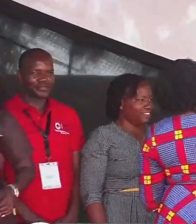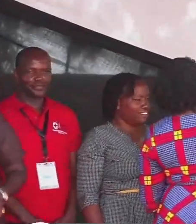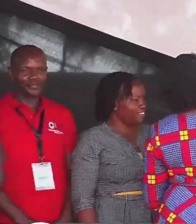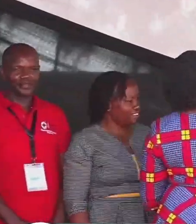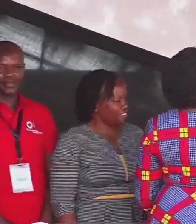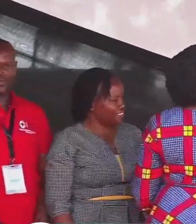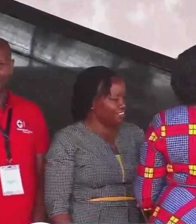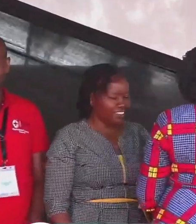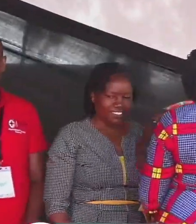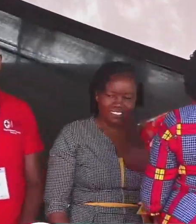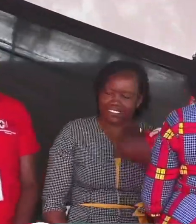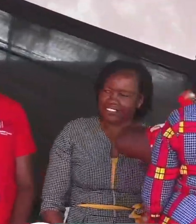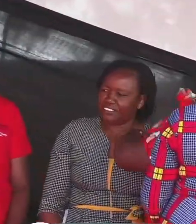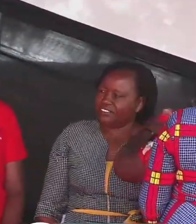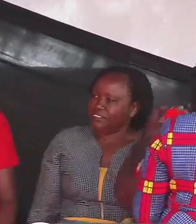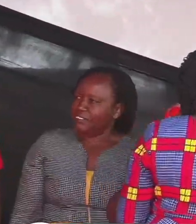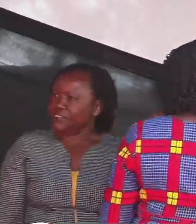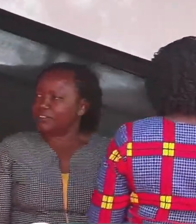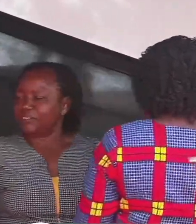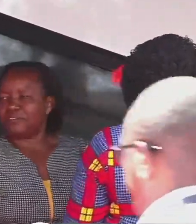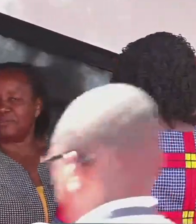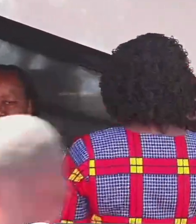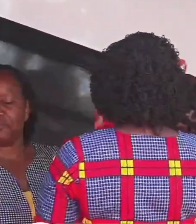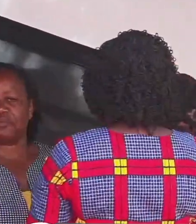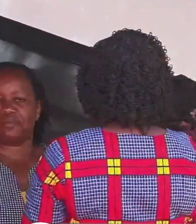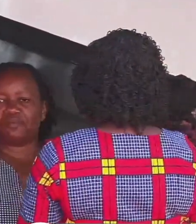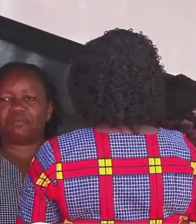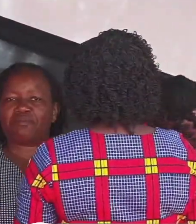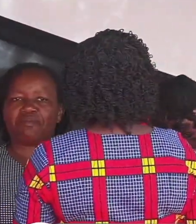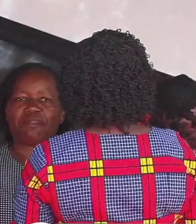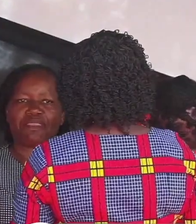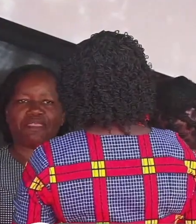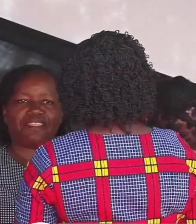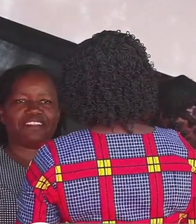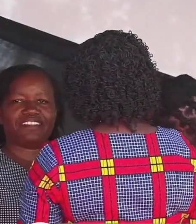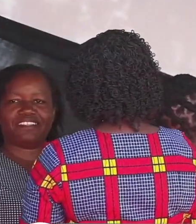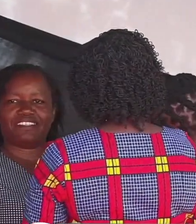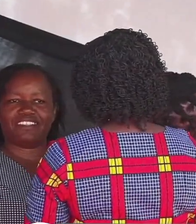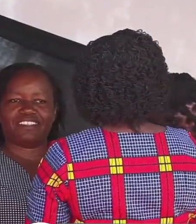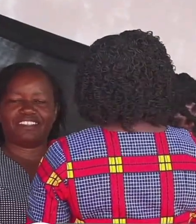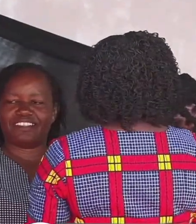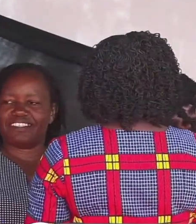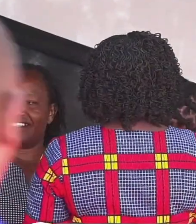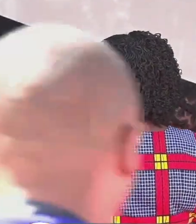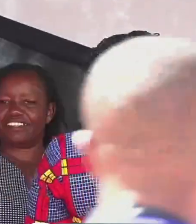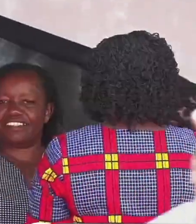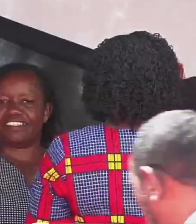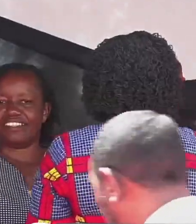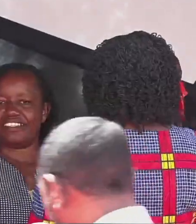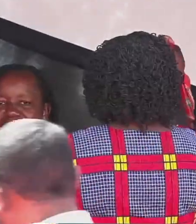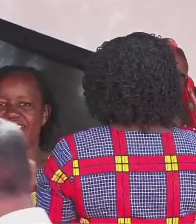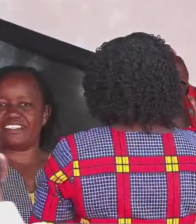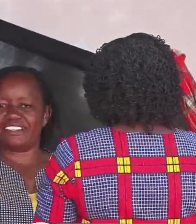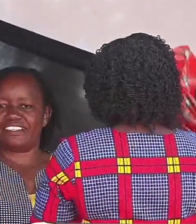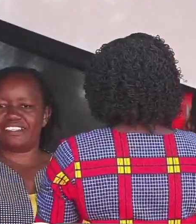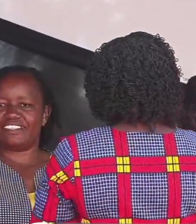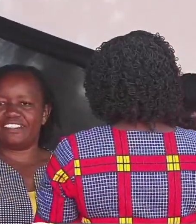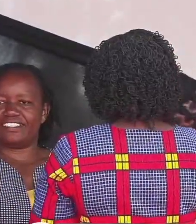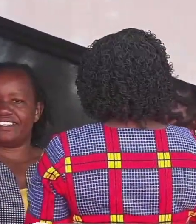CC West Pokot, jibali zetu. CC West Pokot, makofi kwa CC West Pokot.